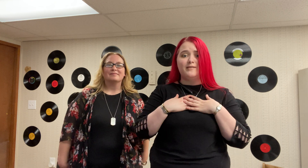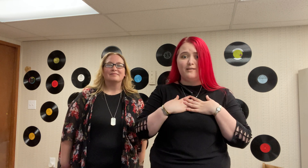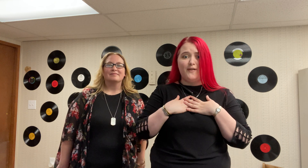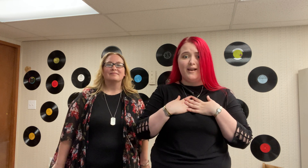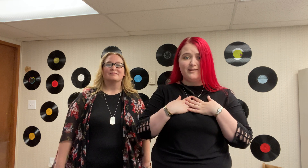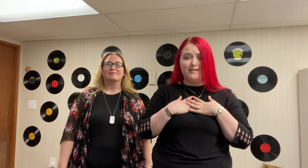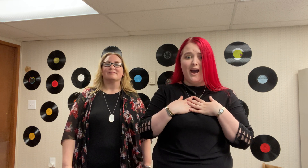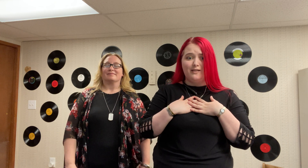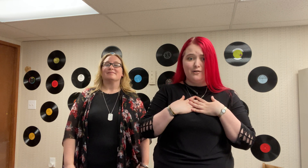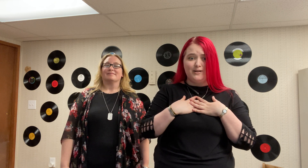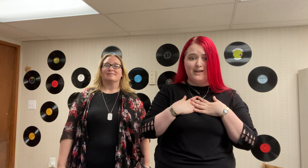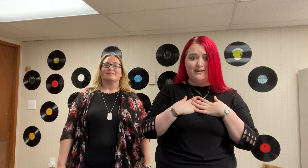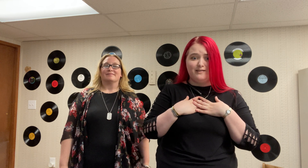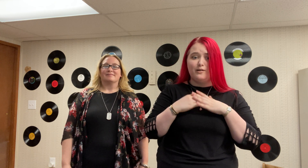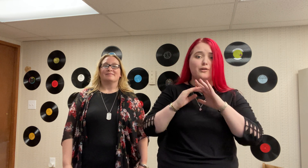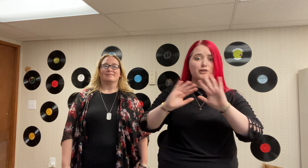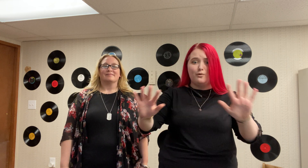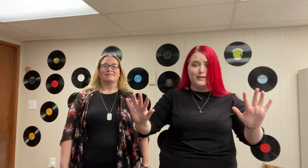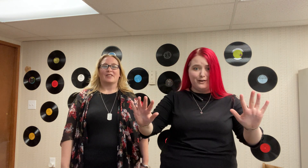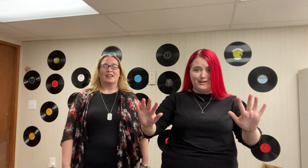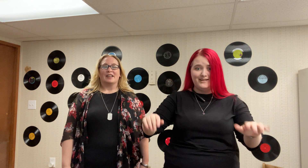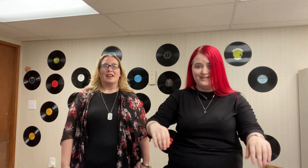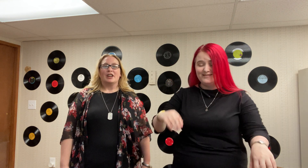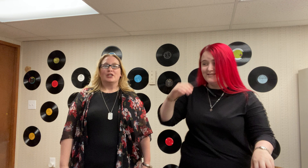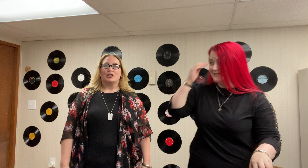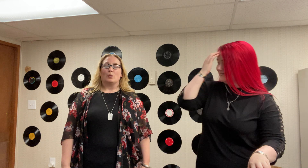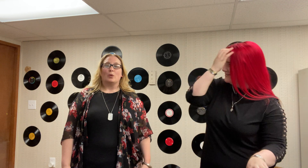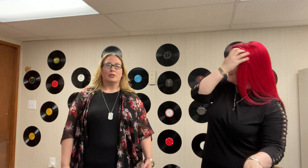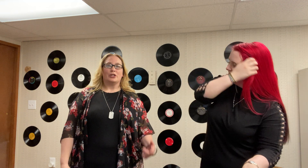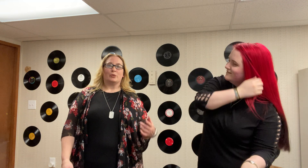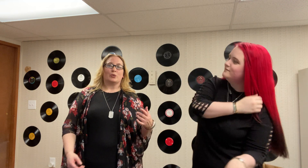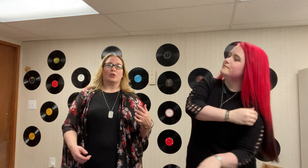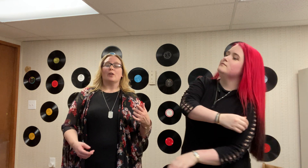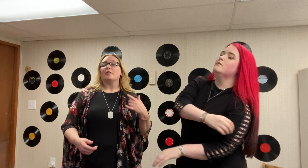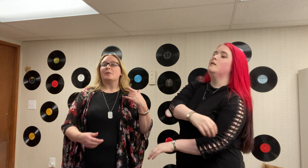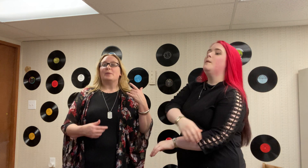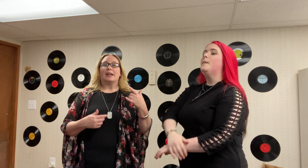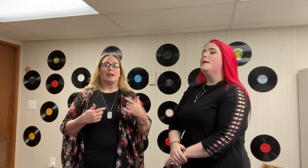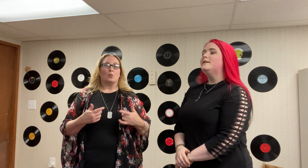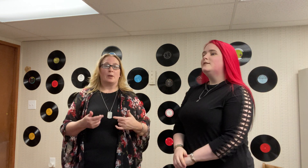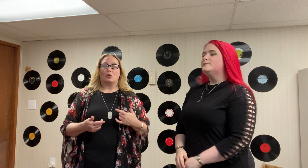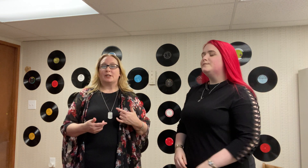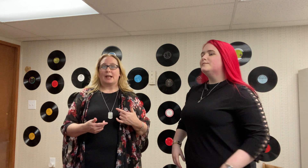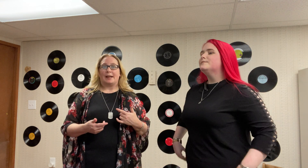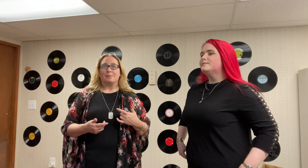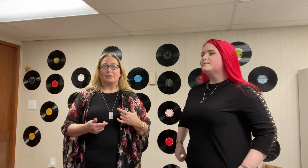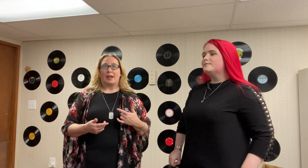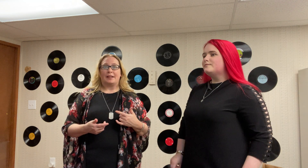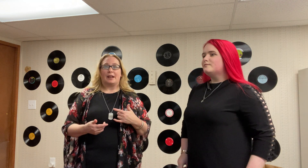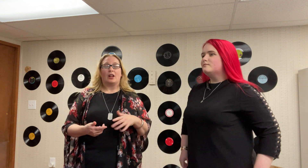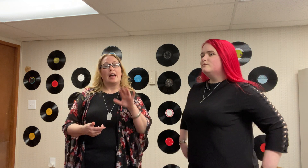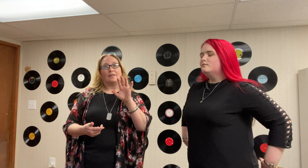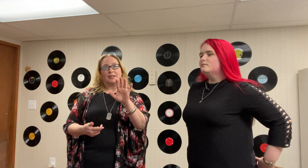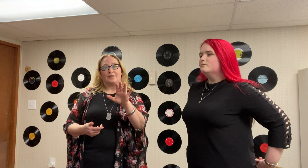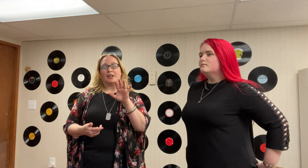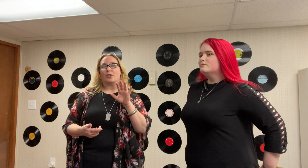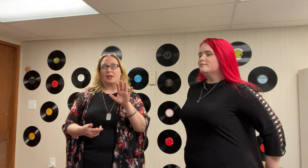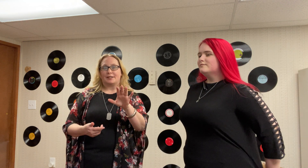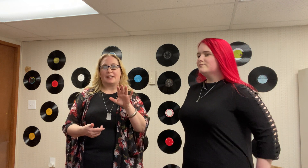as fast as I learned it, so you're totally good. So what we'll do is we'll go from the beginning one more time, and then I'll have this video and I'll send it